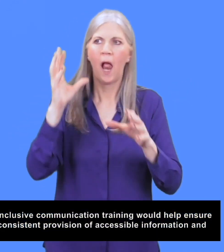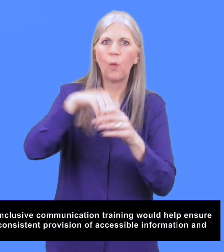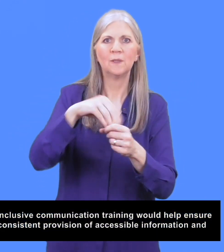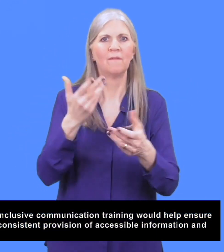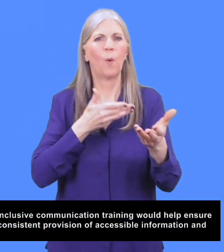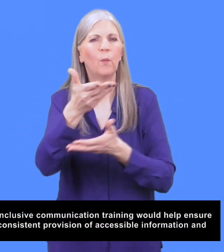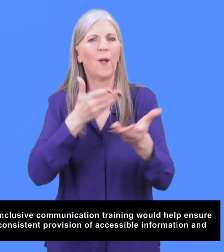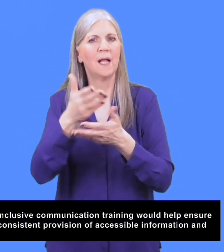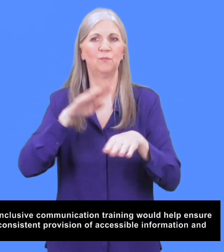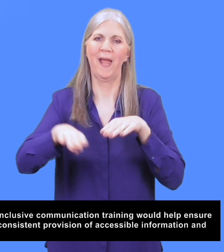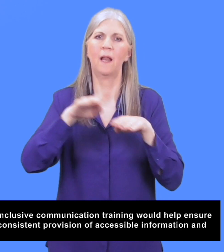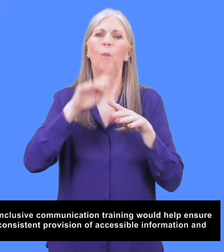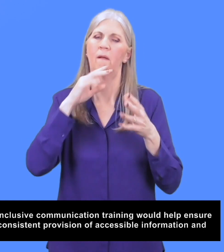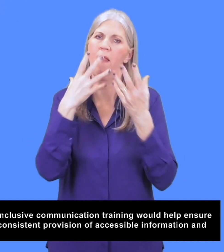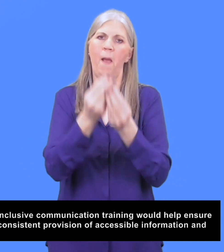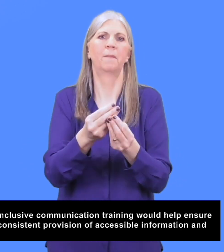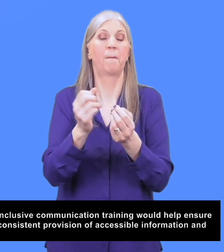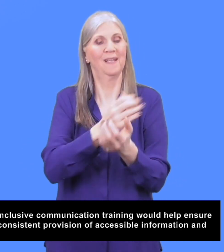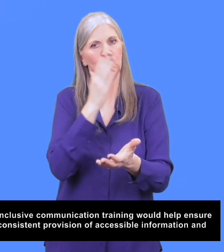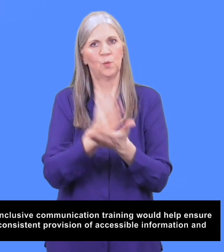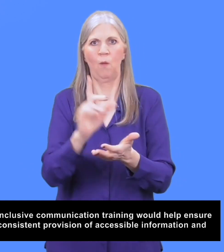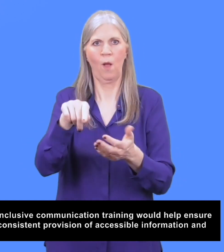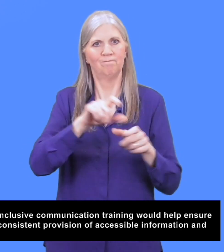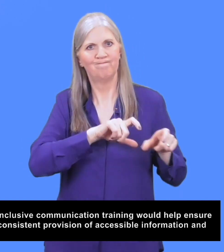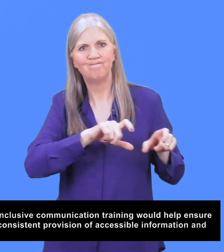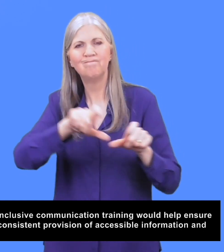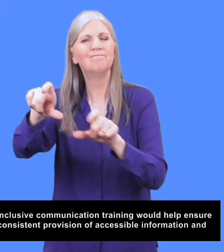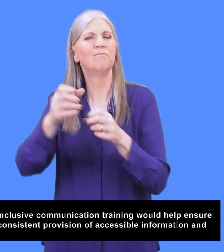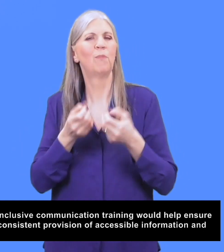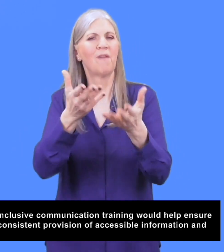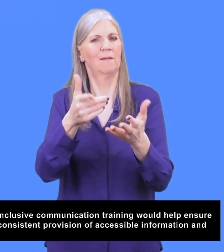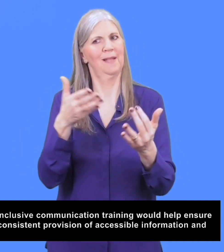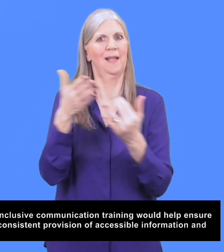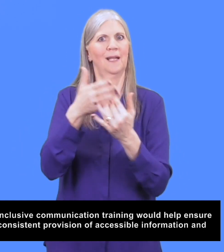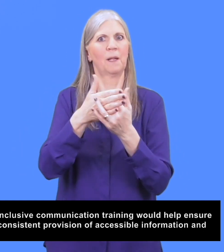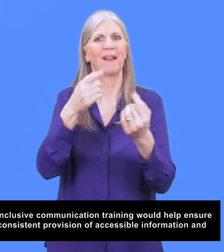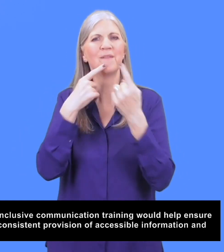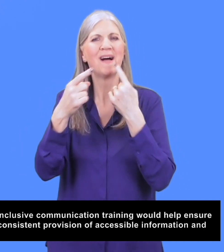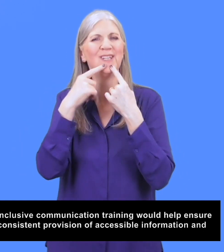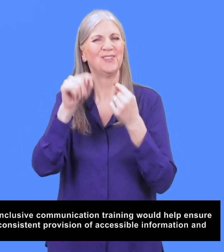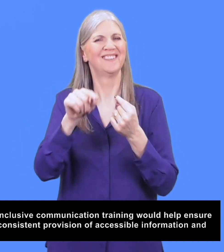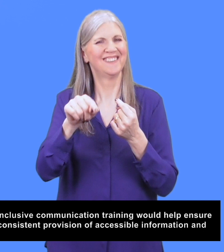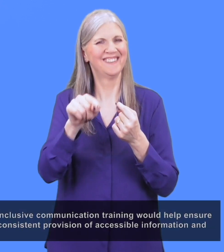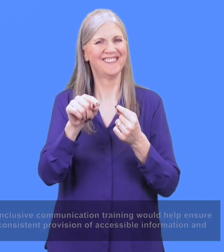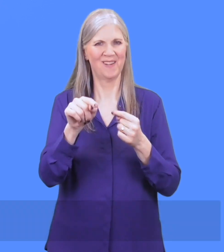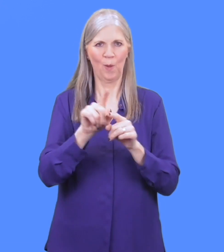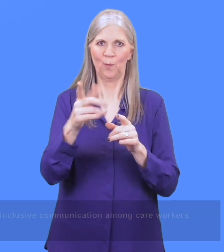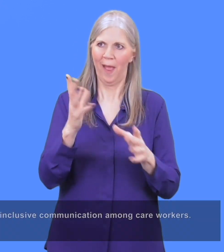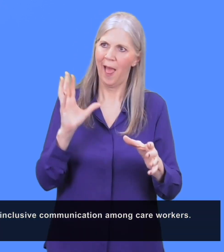communication training would help ensure the consistent provision of accessible information and inclusive communication